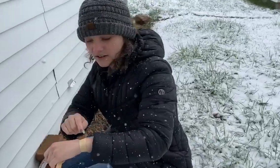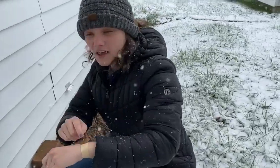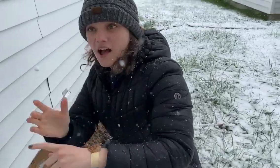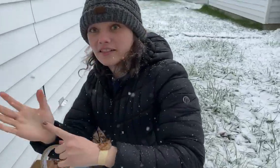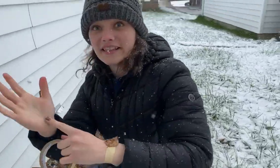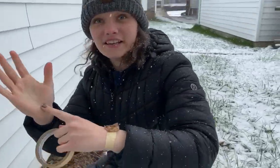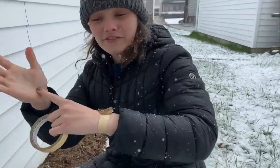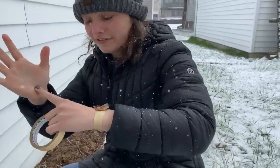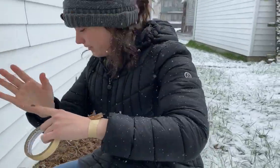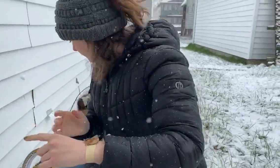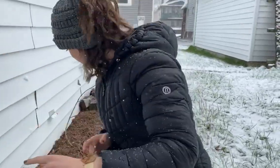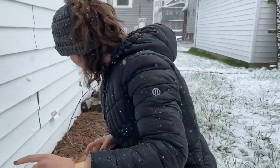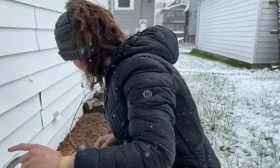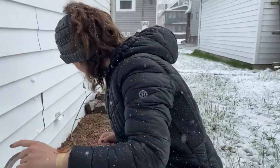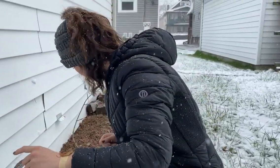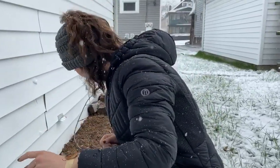A leaf.